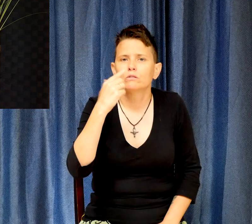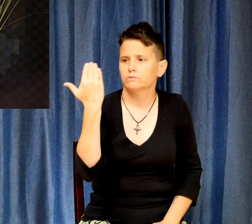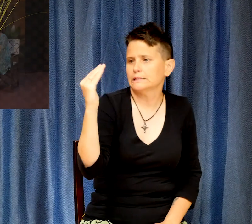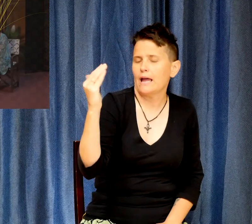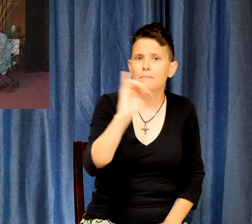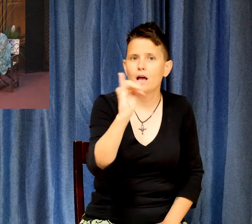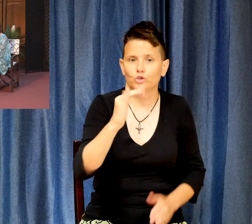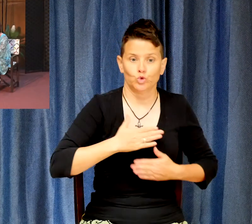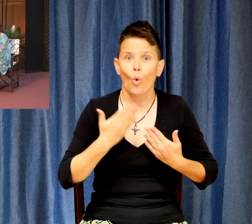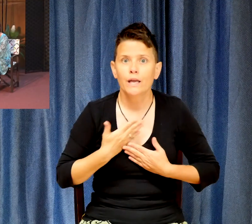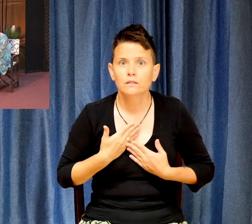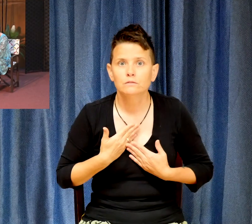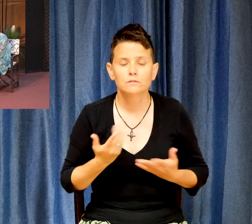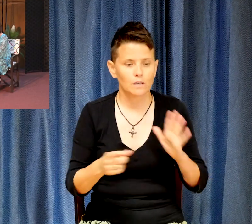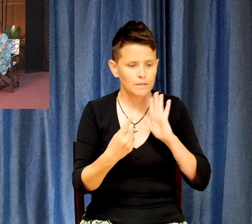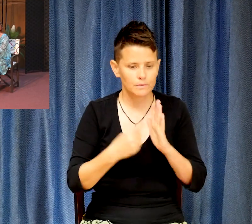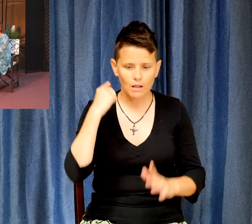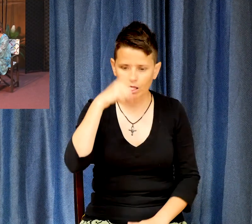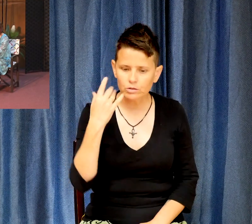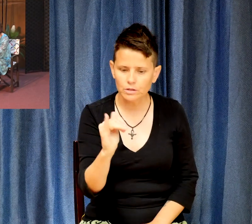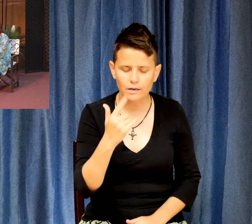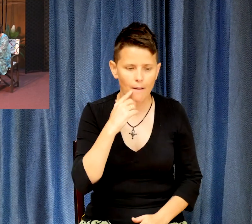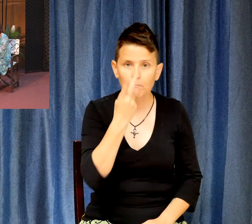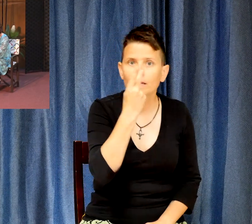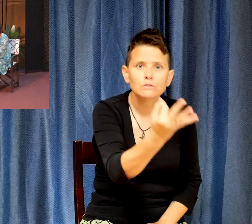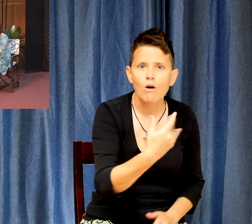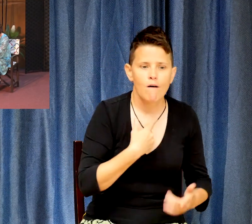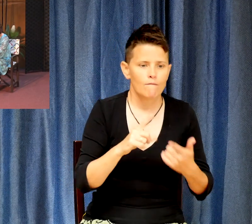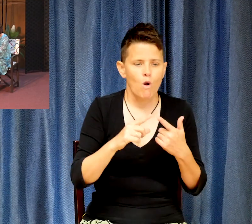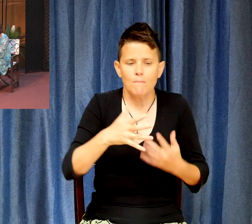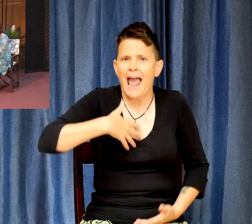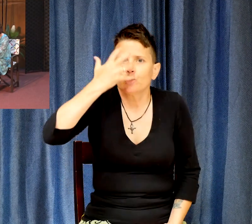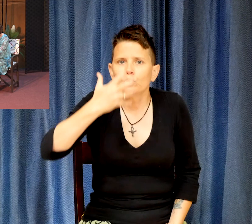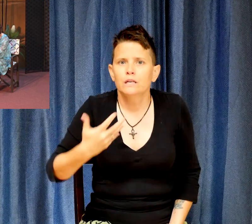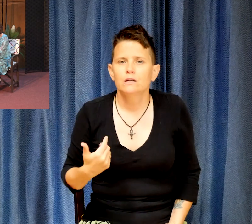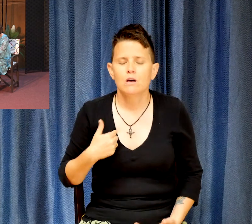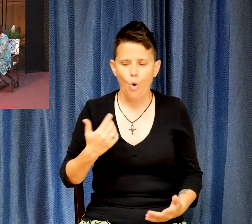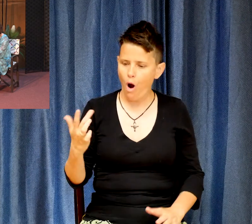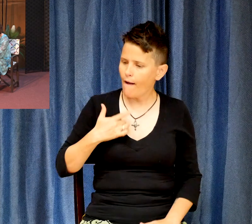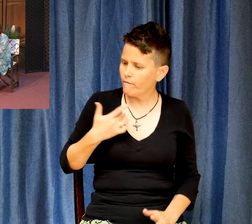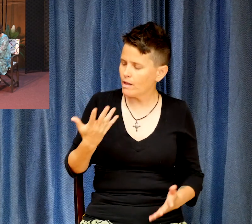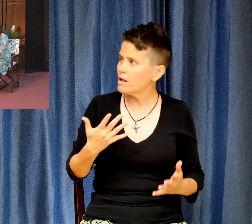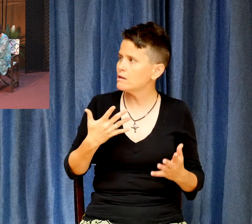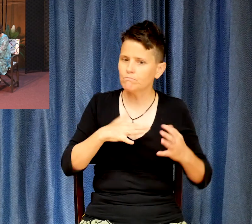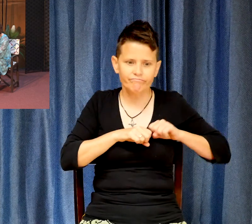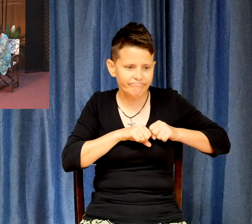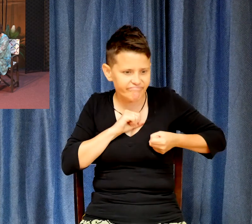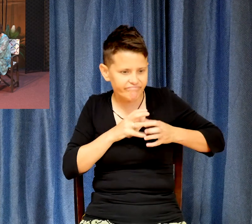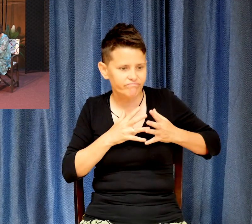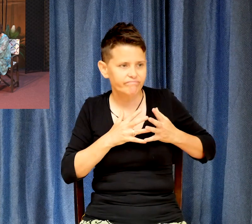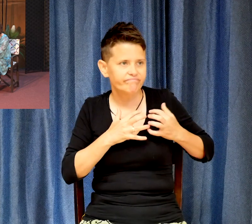off, I'm angry, I'm having issues, like I'm feeling broken. And how can I be in